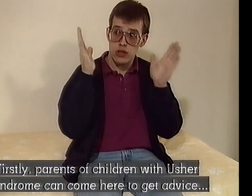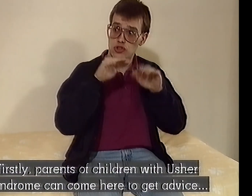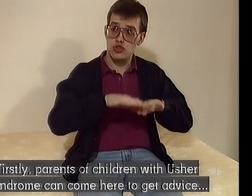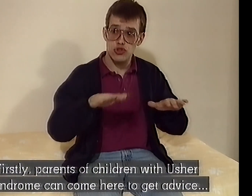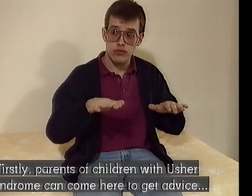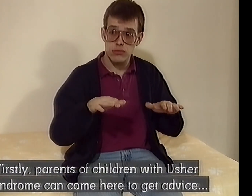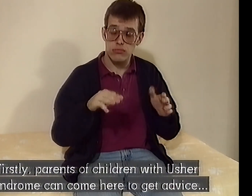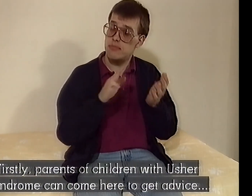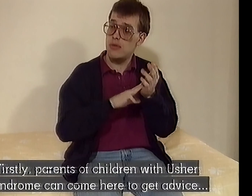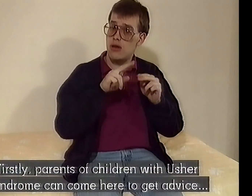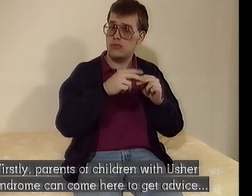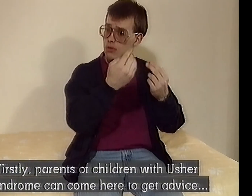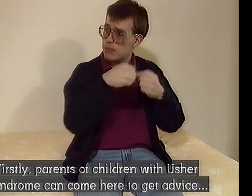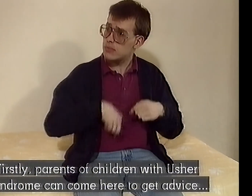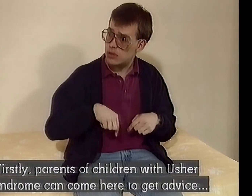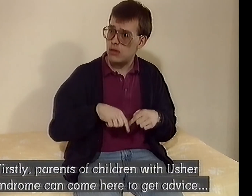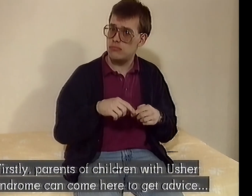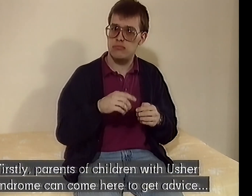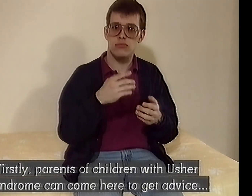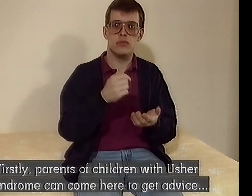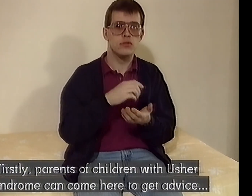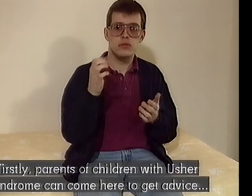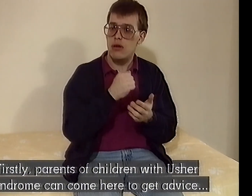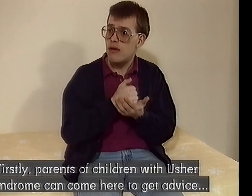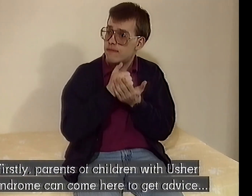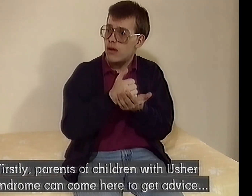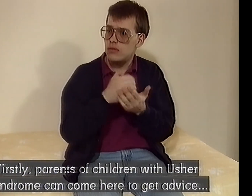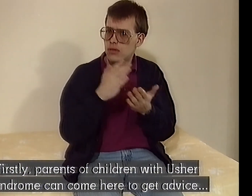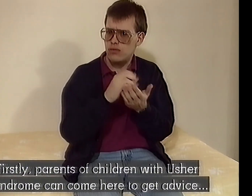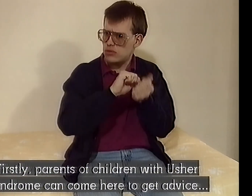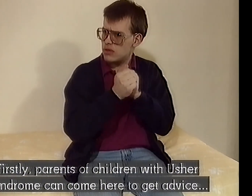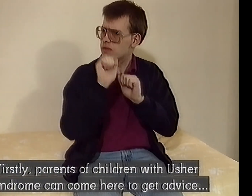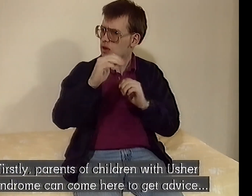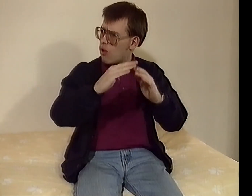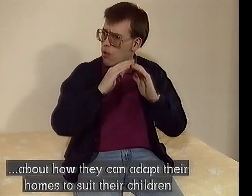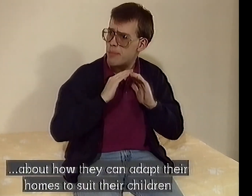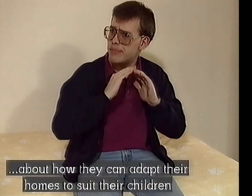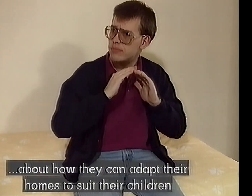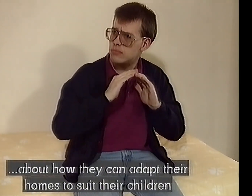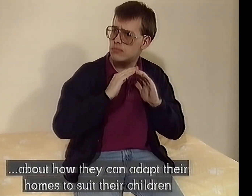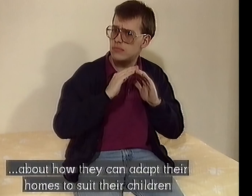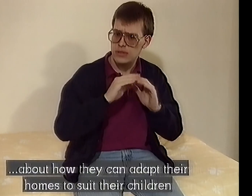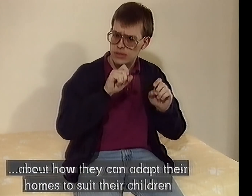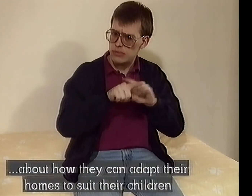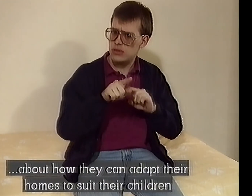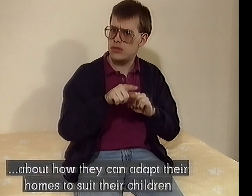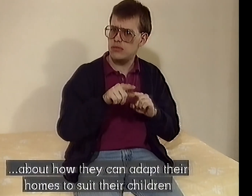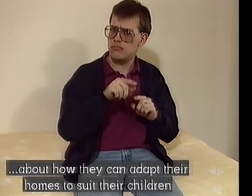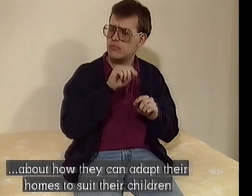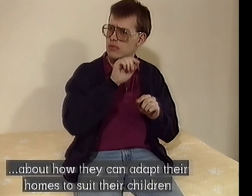Firstly, parents who have children with Usher syndrome can come here to get advice about how they can adapt their homes to suit their